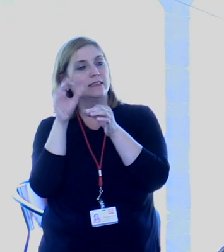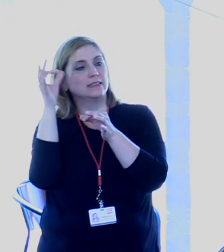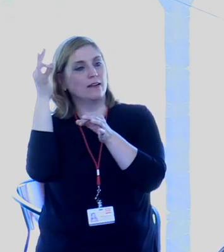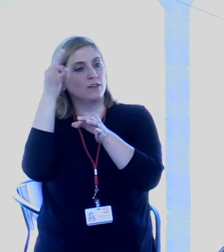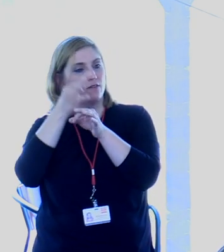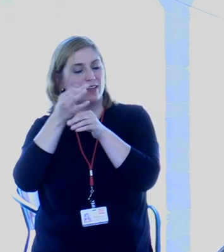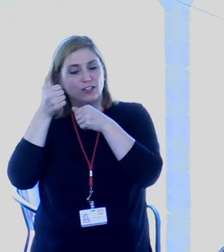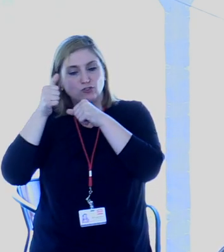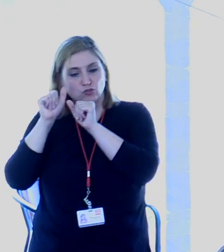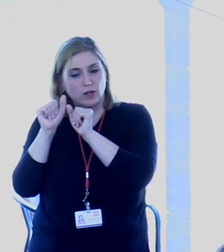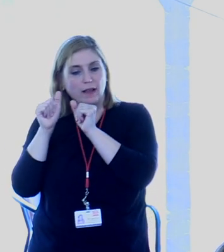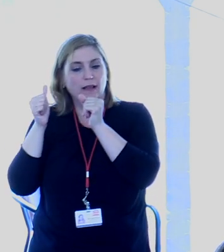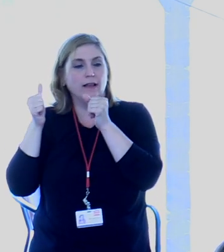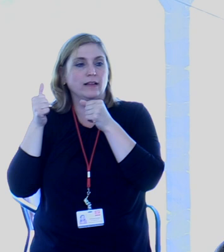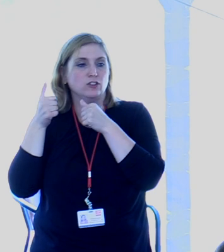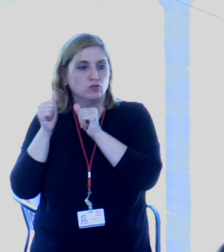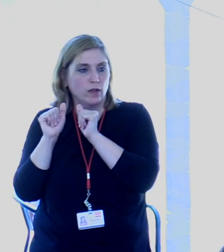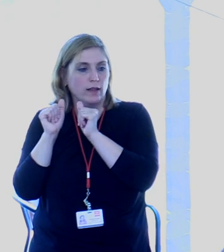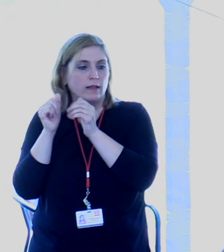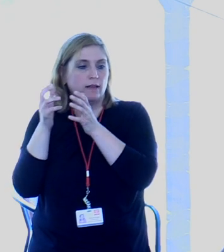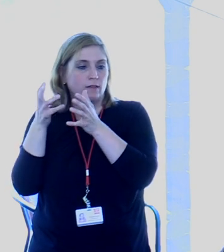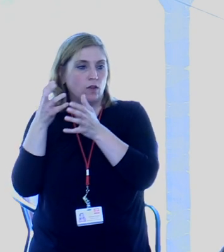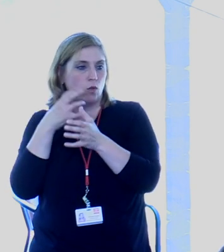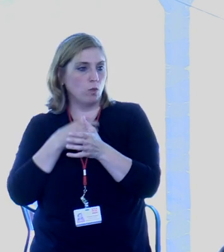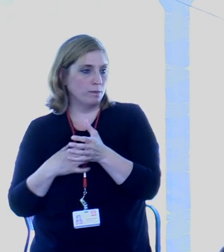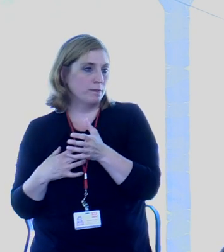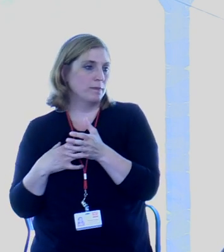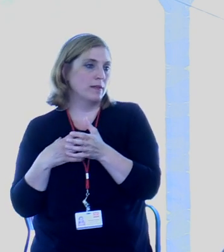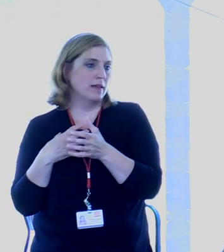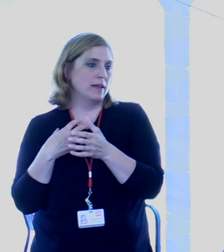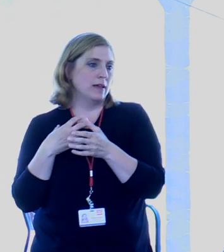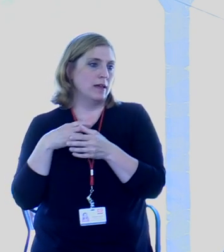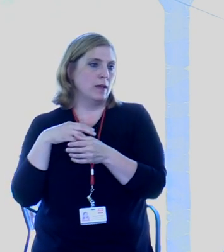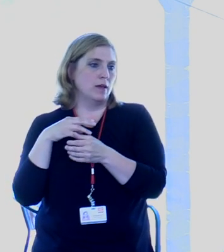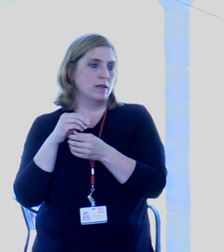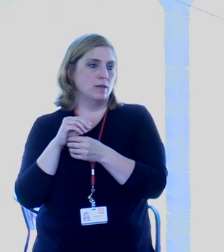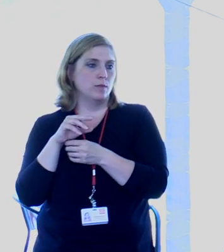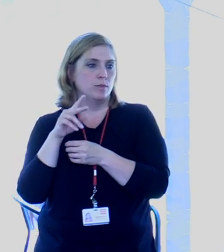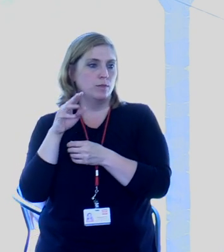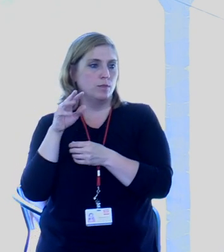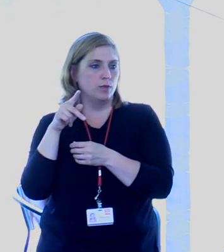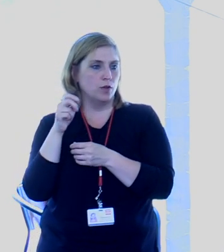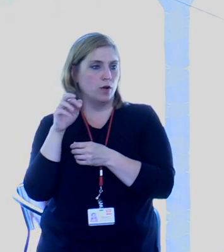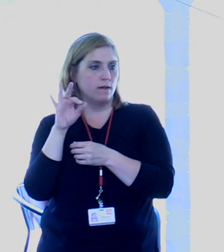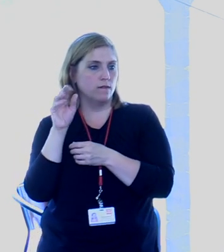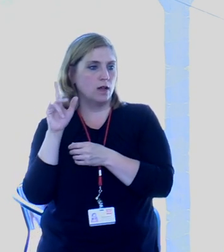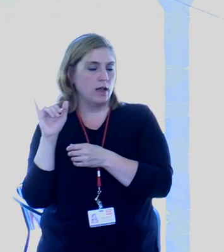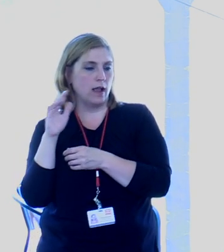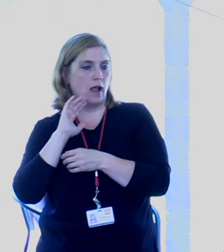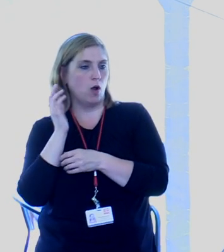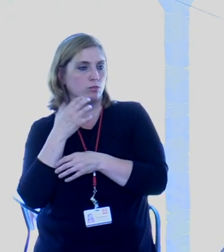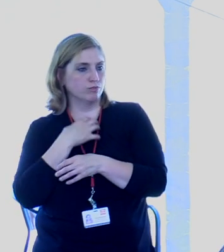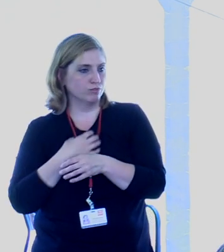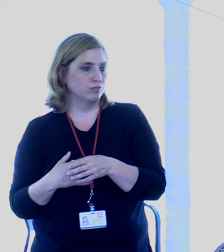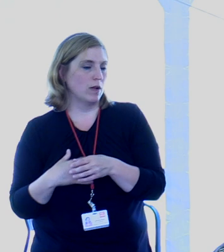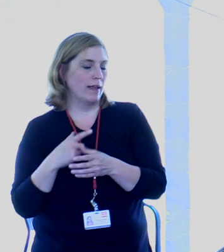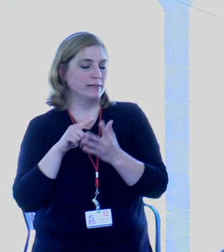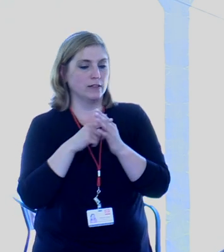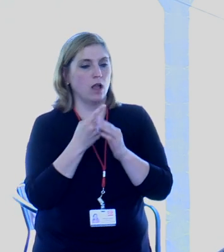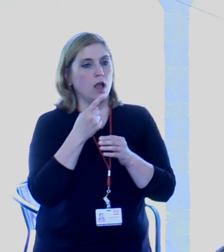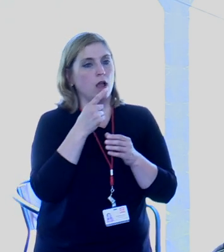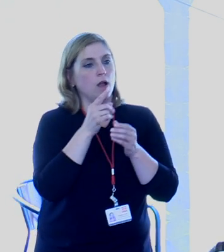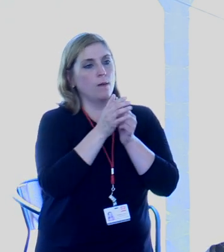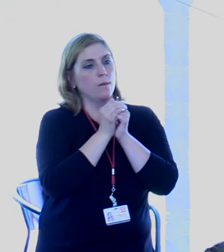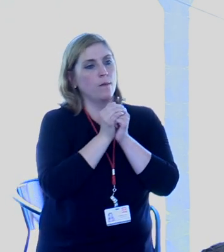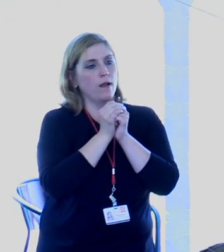testing, the trying, the probing of our desires. It's meant to purify our desires. So I start to pray,